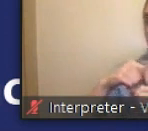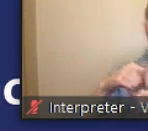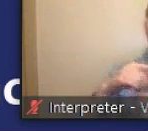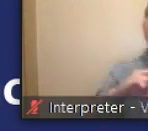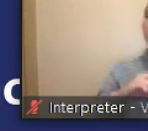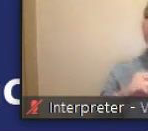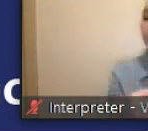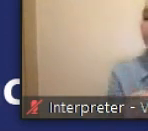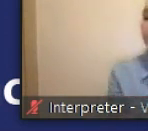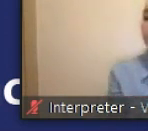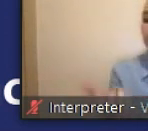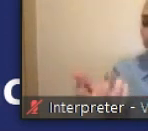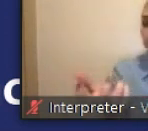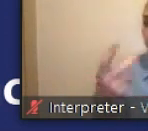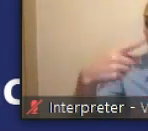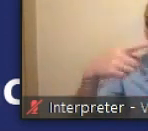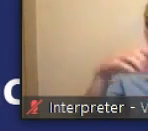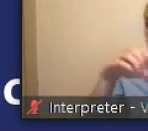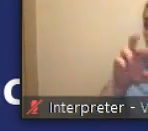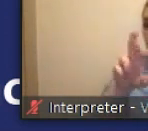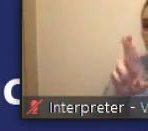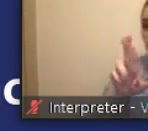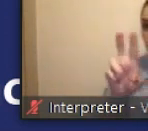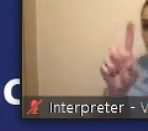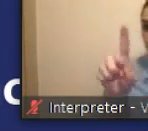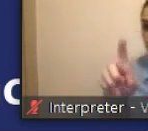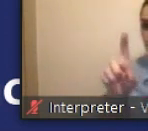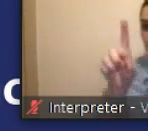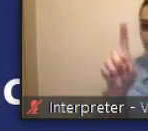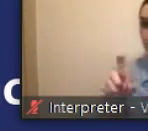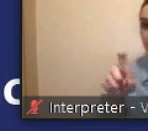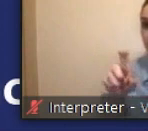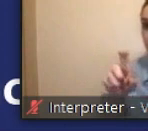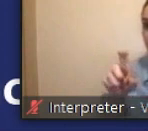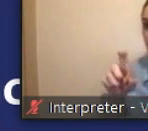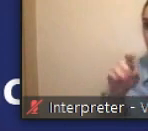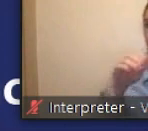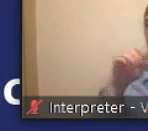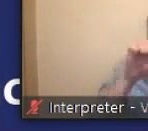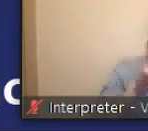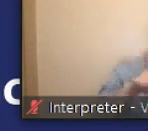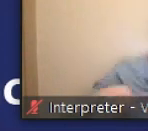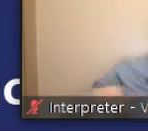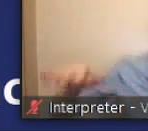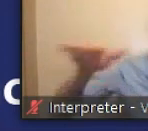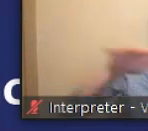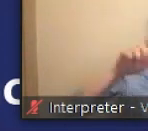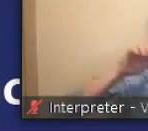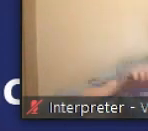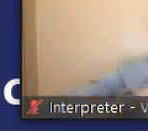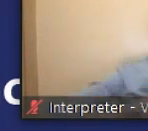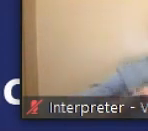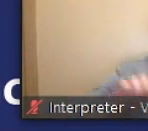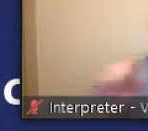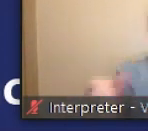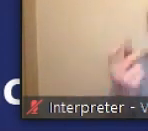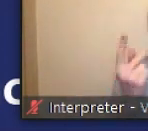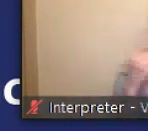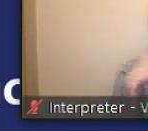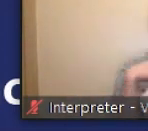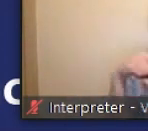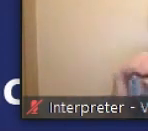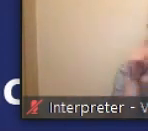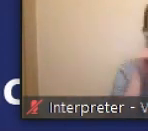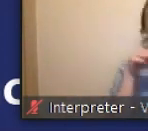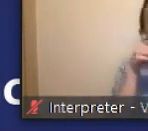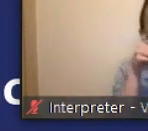of our PCR tests that are being performed in the state that are coming back positive. Our goal is to be below that 5% mark. You'll see that we are